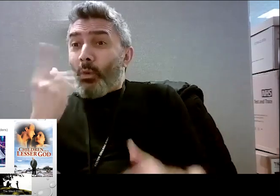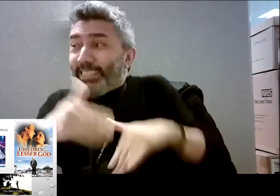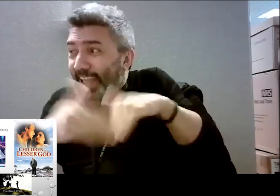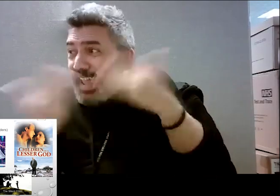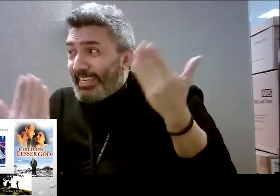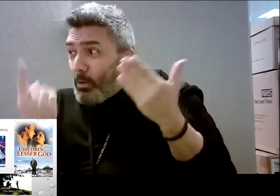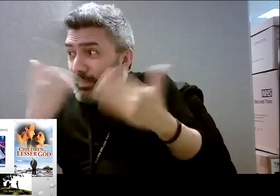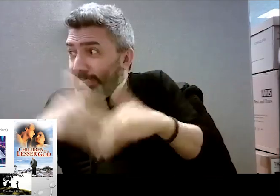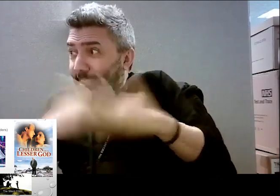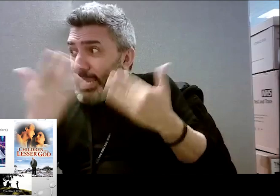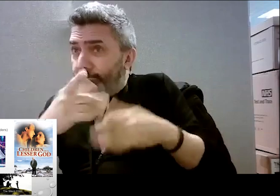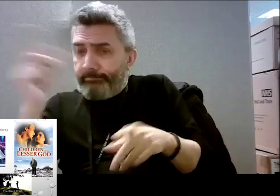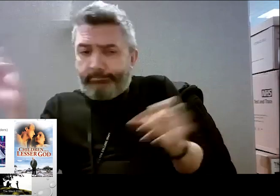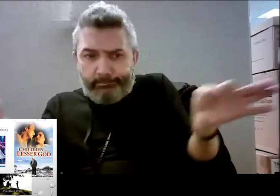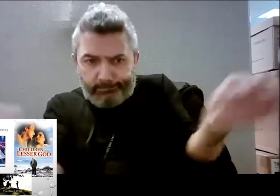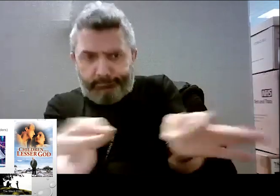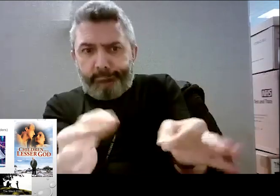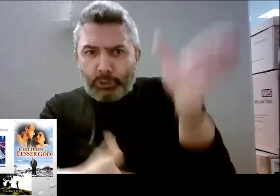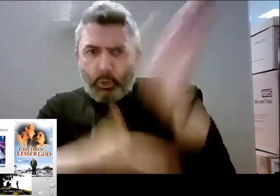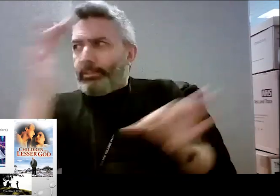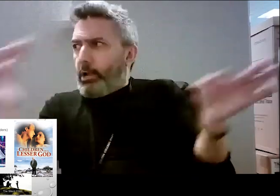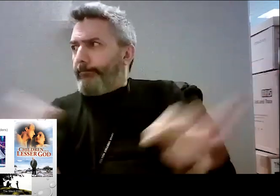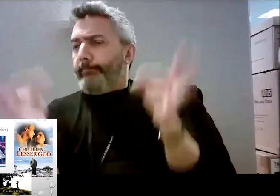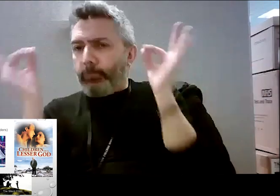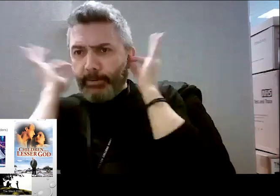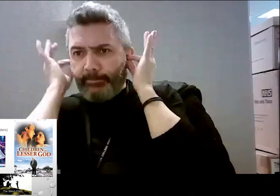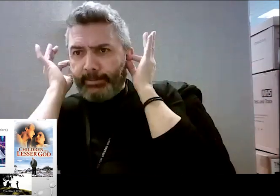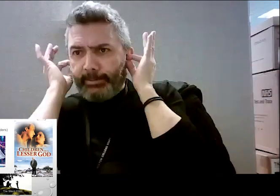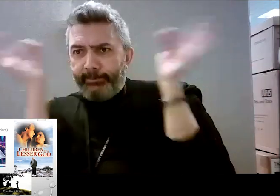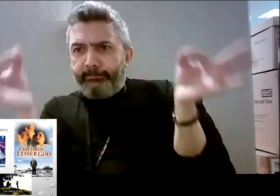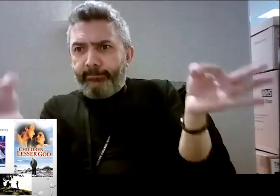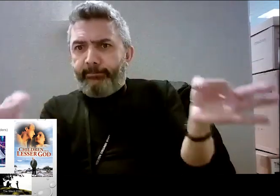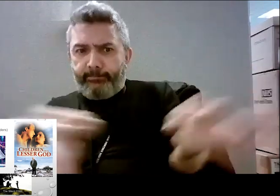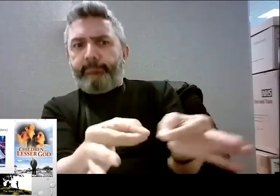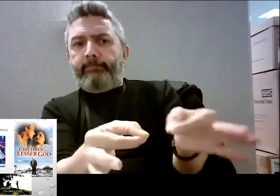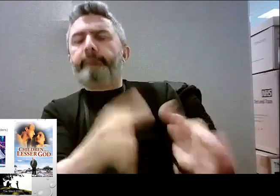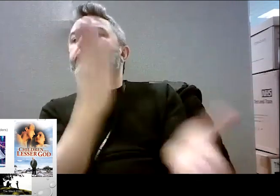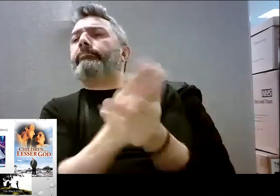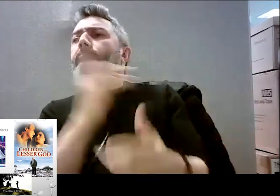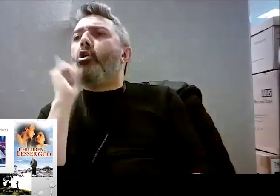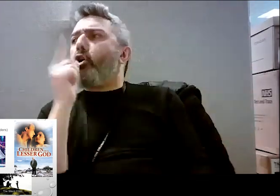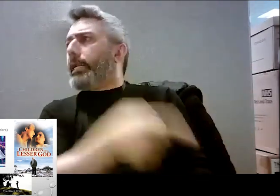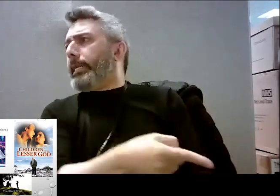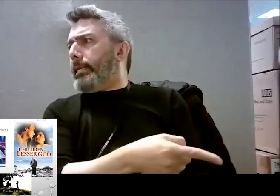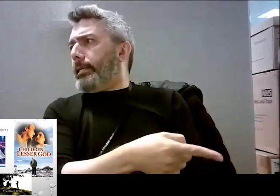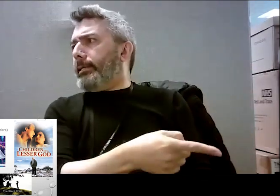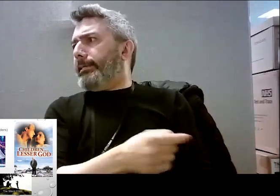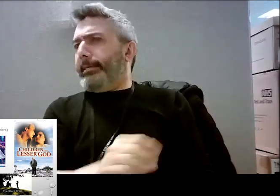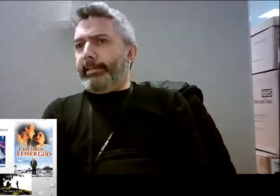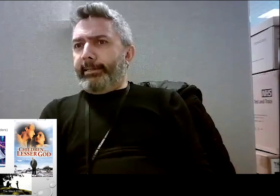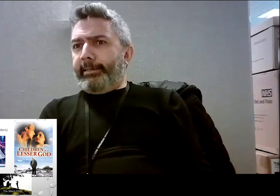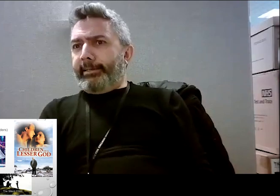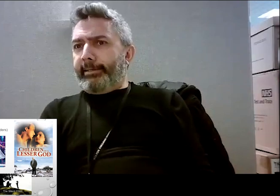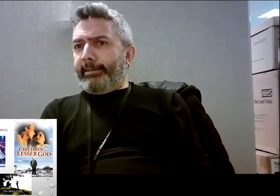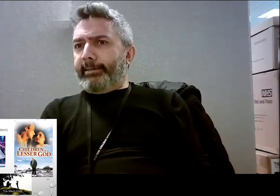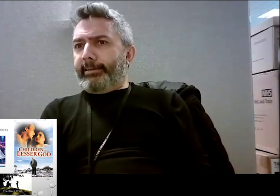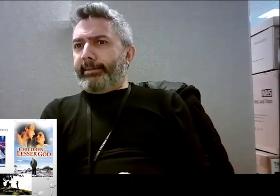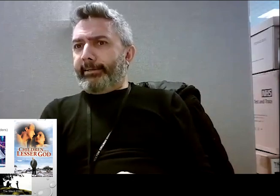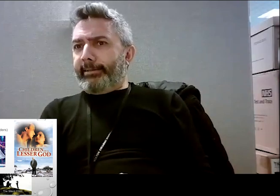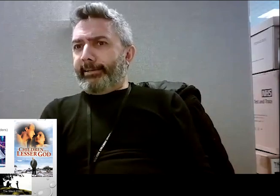diagnosing after birth. So my daughter was diagnosed and tested just after 1 day and pronounced this child can hear. So